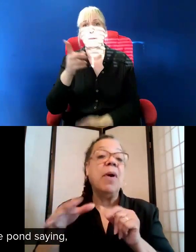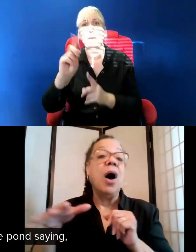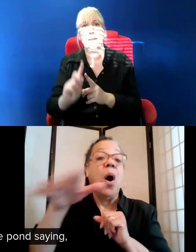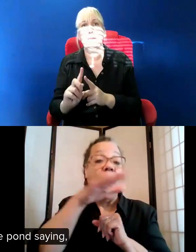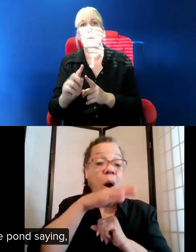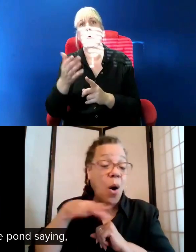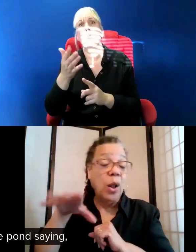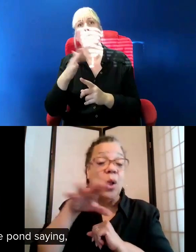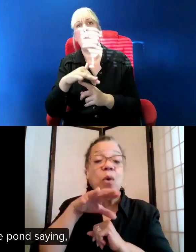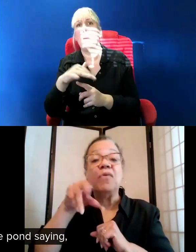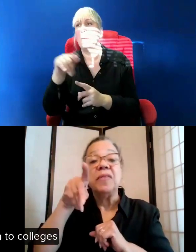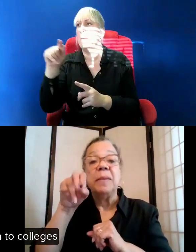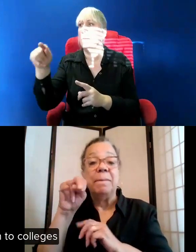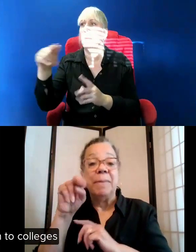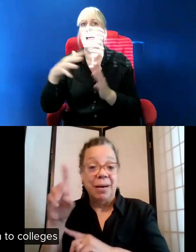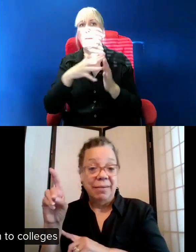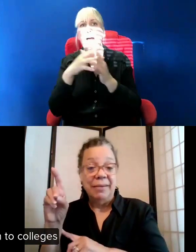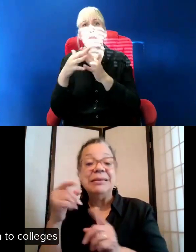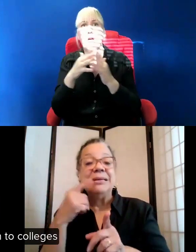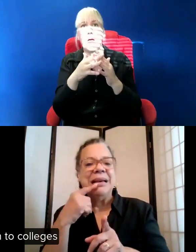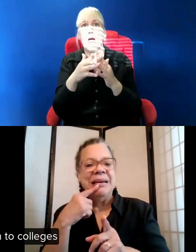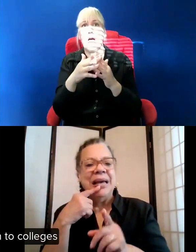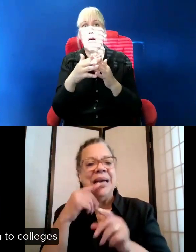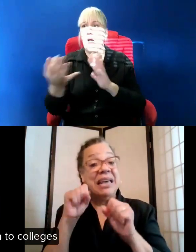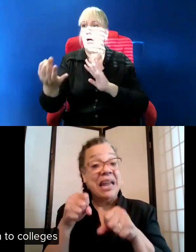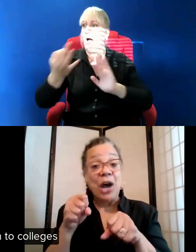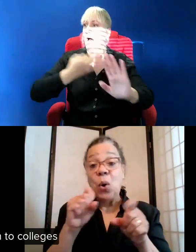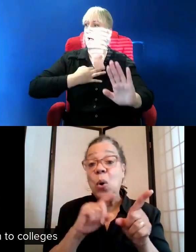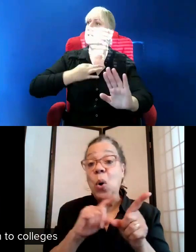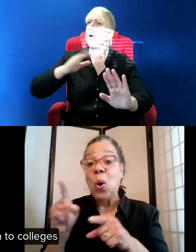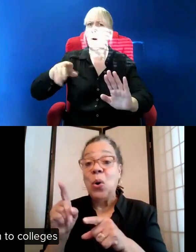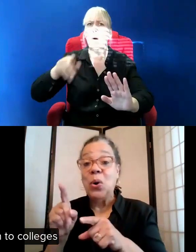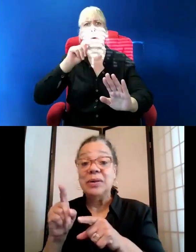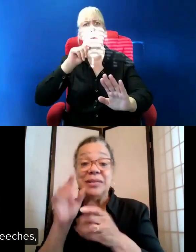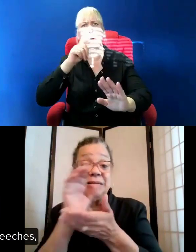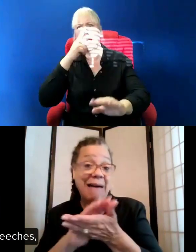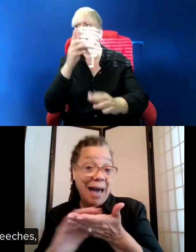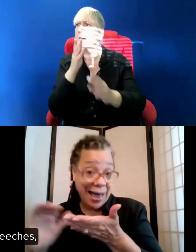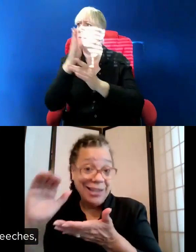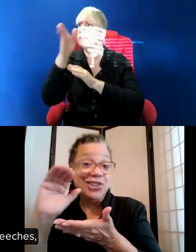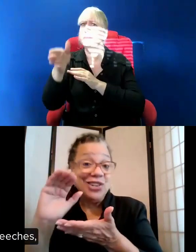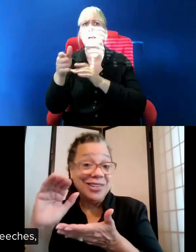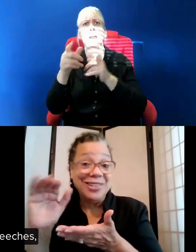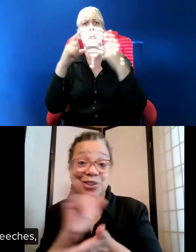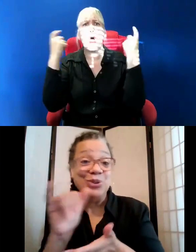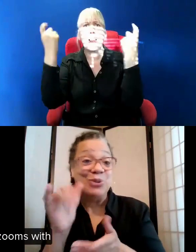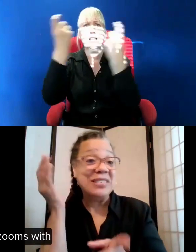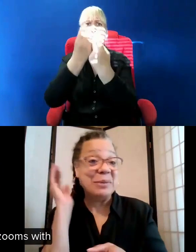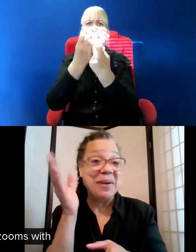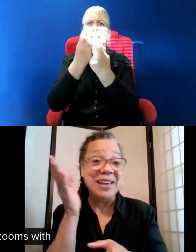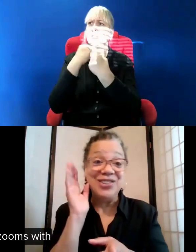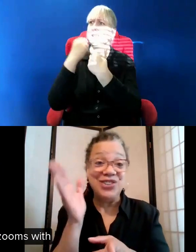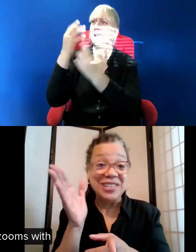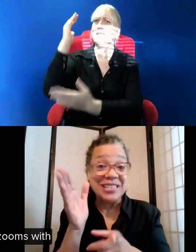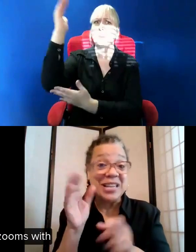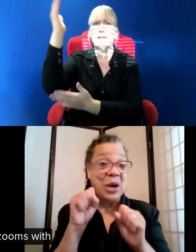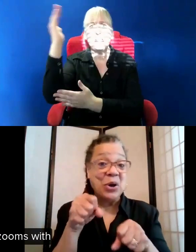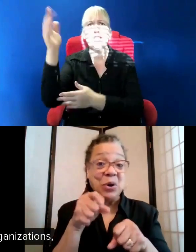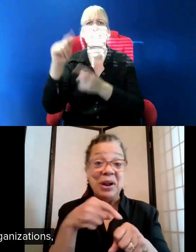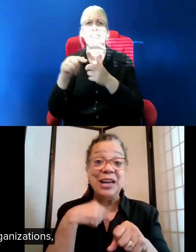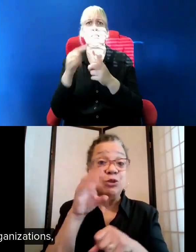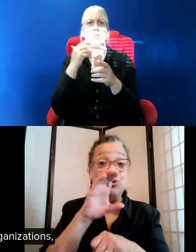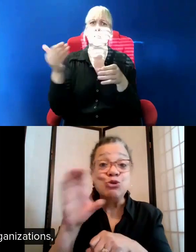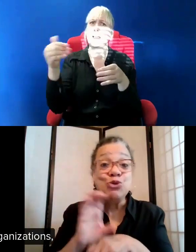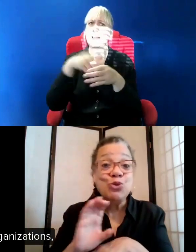pond saying, could I go on to colleges to do speeches? Could I do Zooms